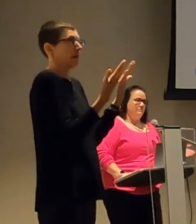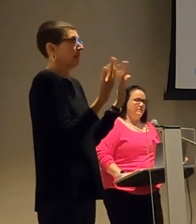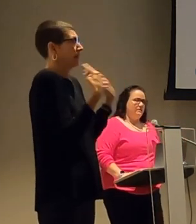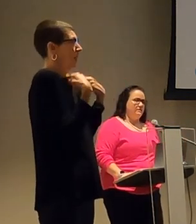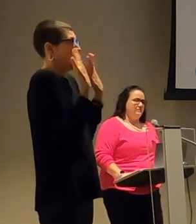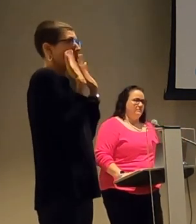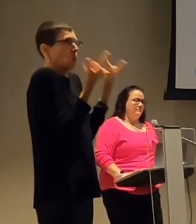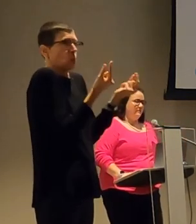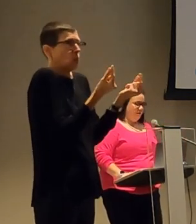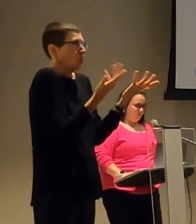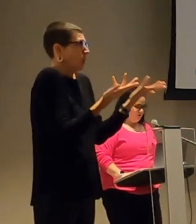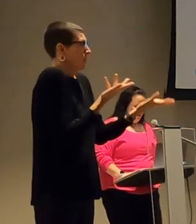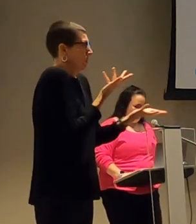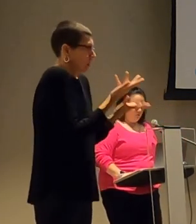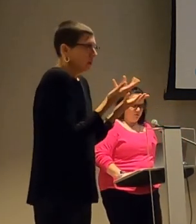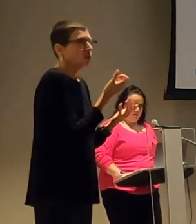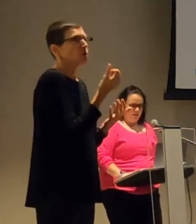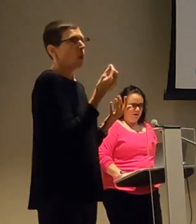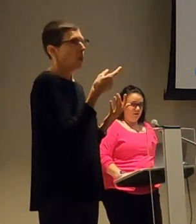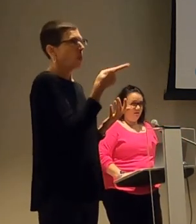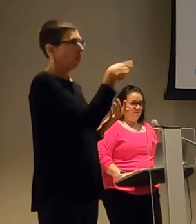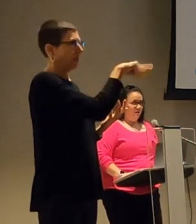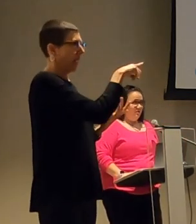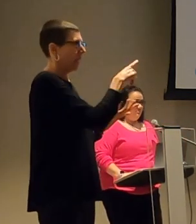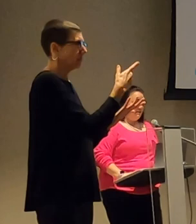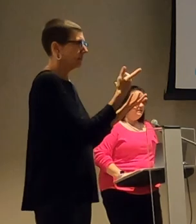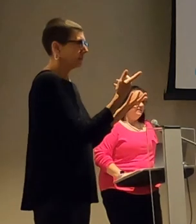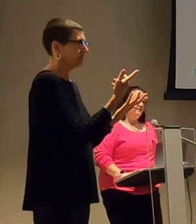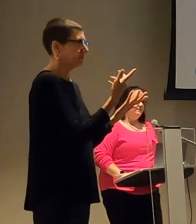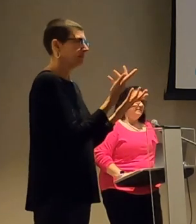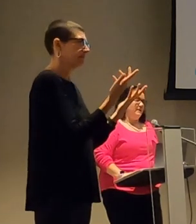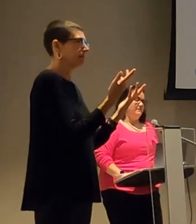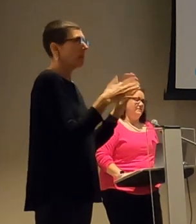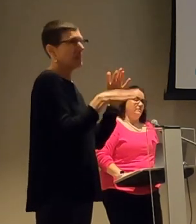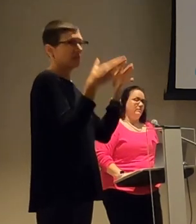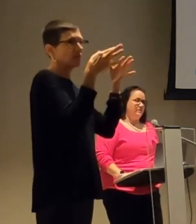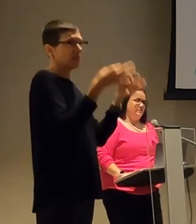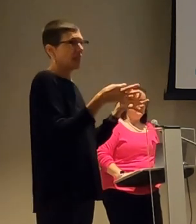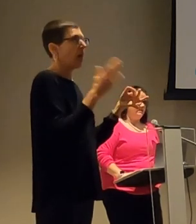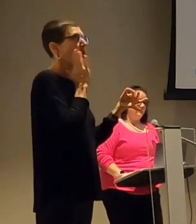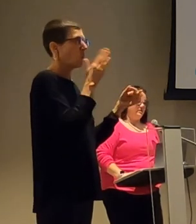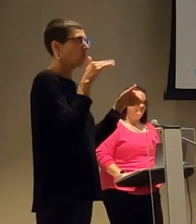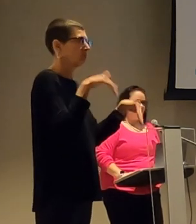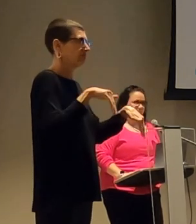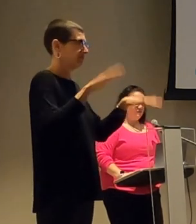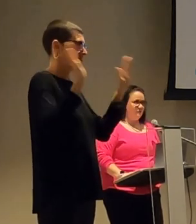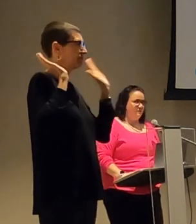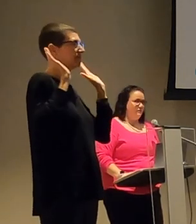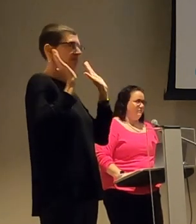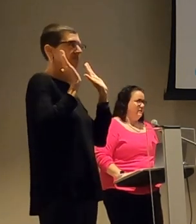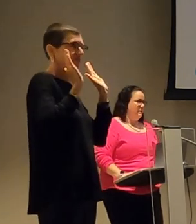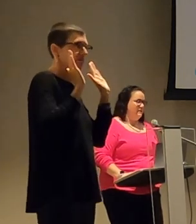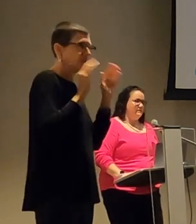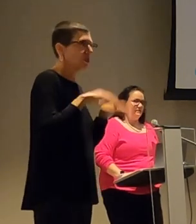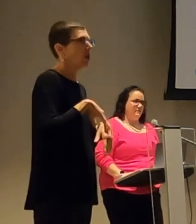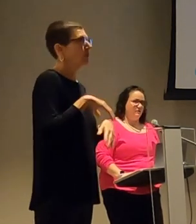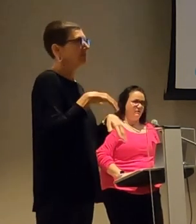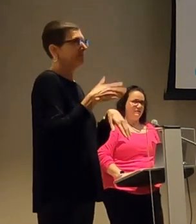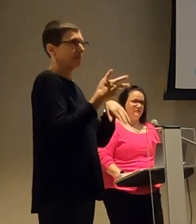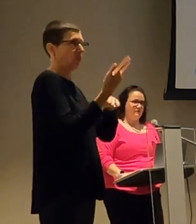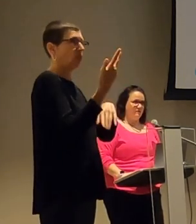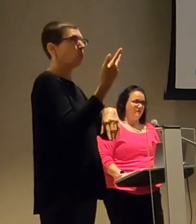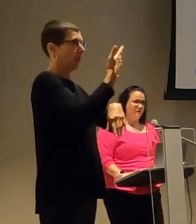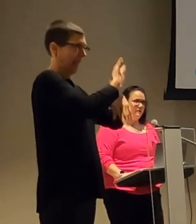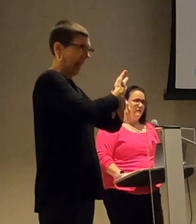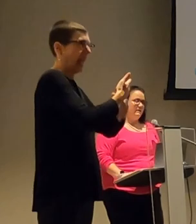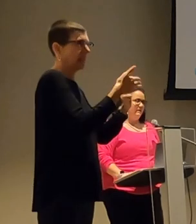They don't know what to do. And so they basically decide that they're going to surrender. So in 3 days, they're